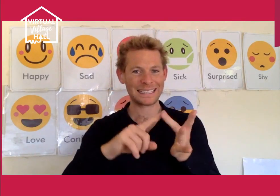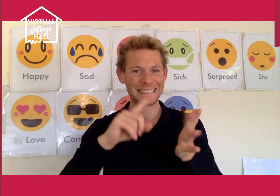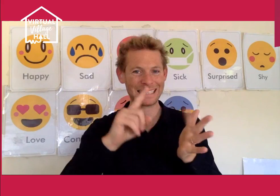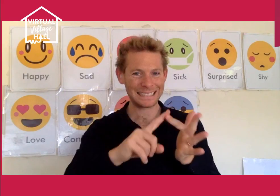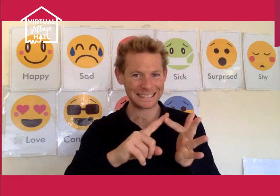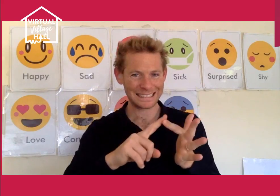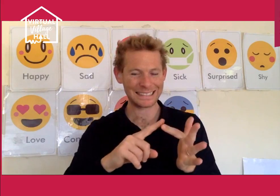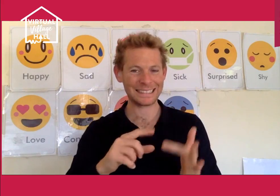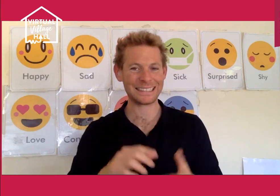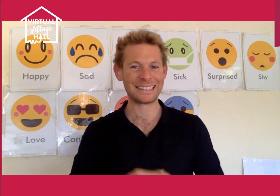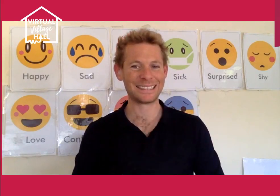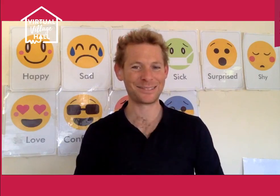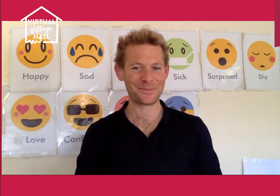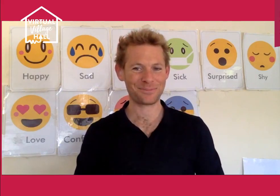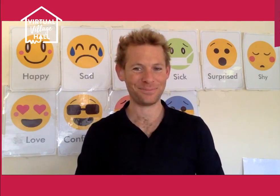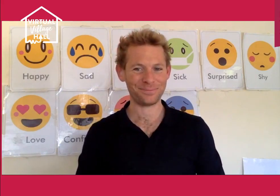is Charlie.